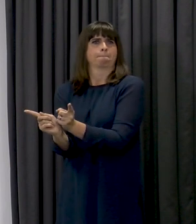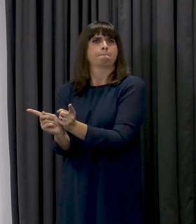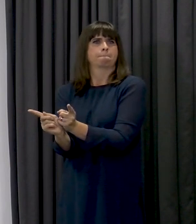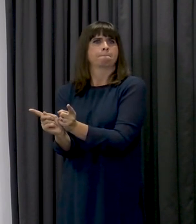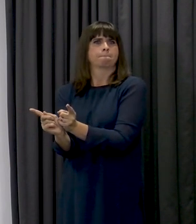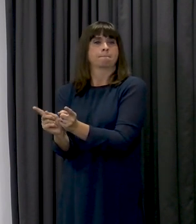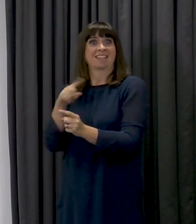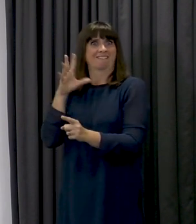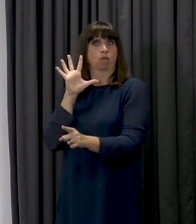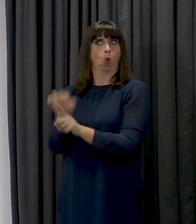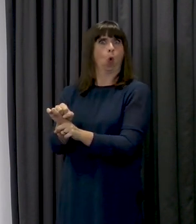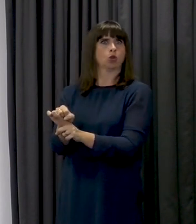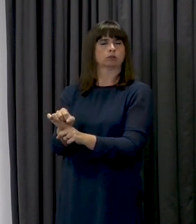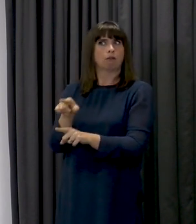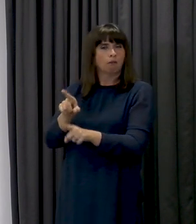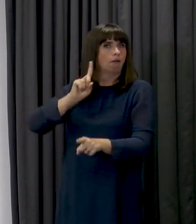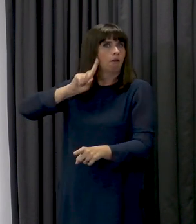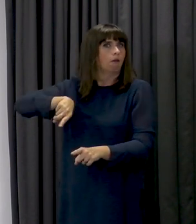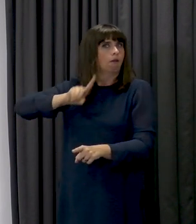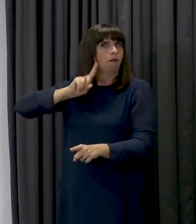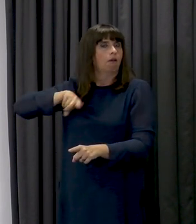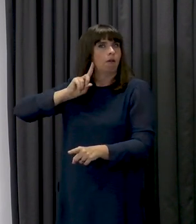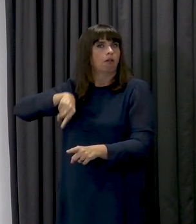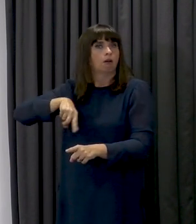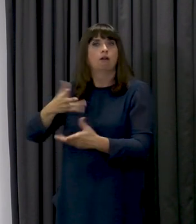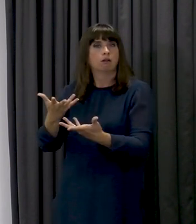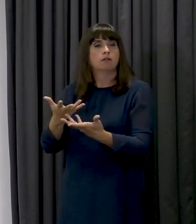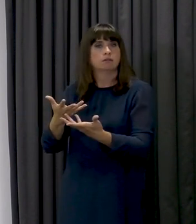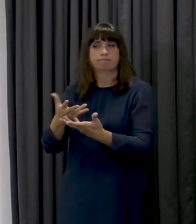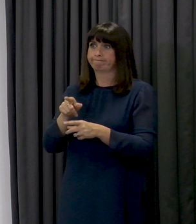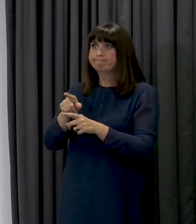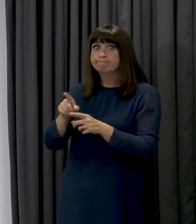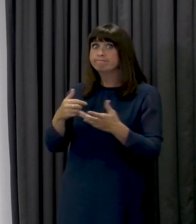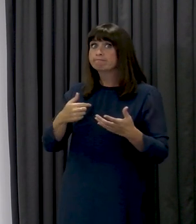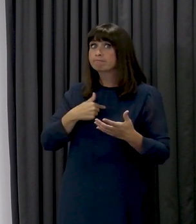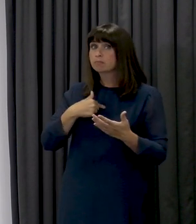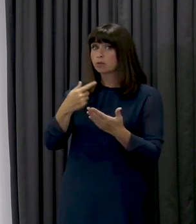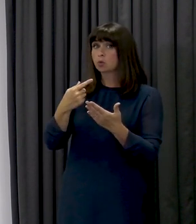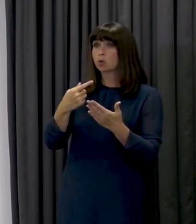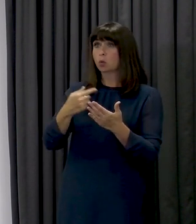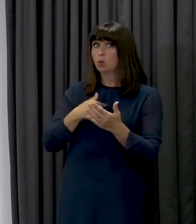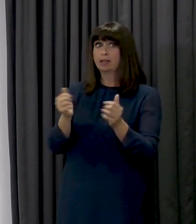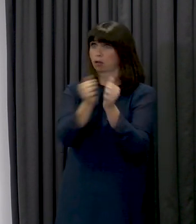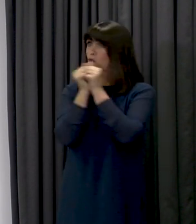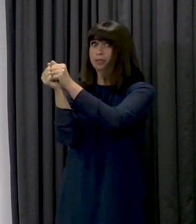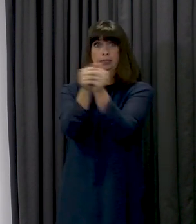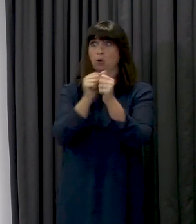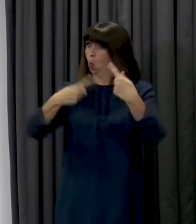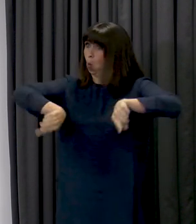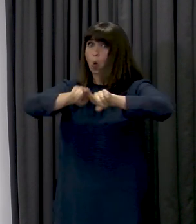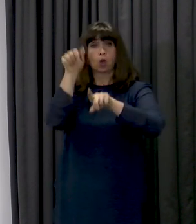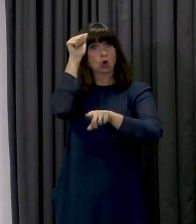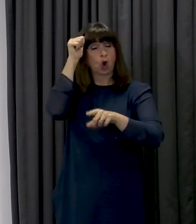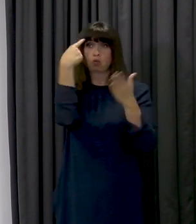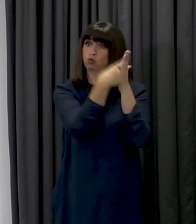instances of people not being prepared to abide by the rules that we have agreed with that sector. These are rules that we